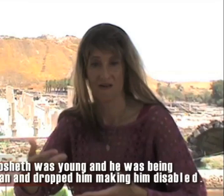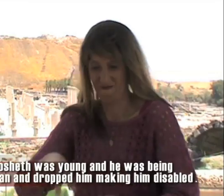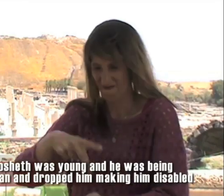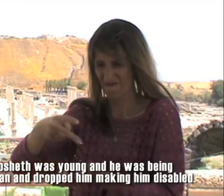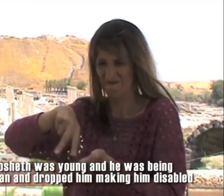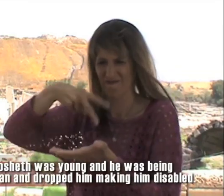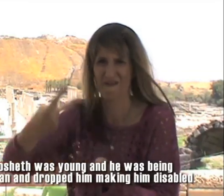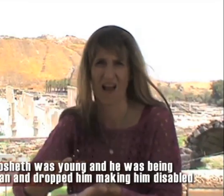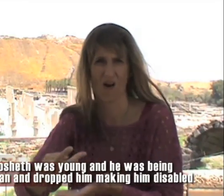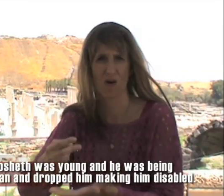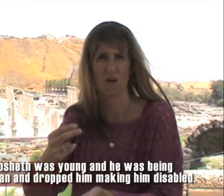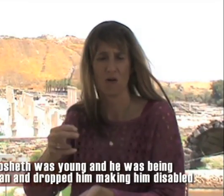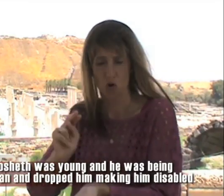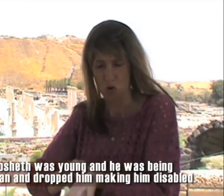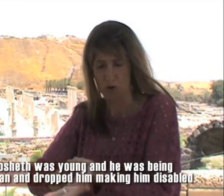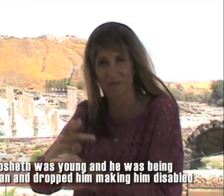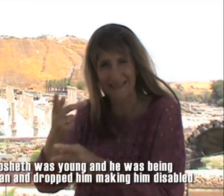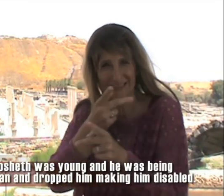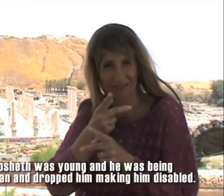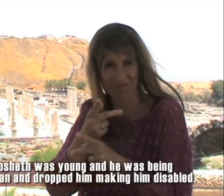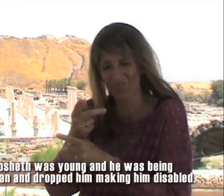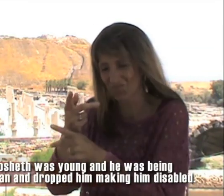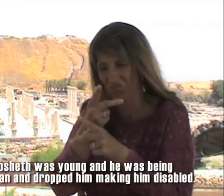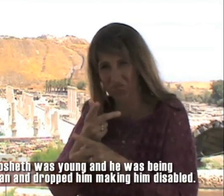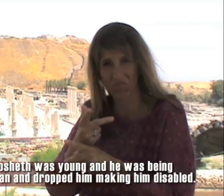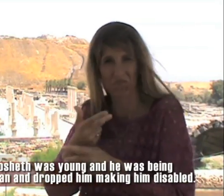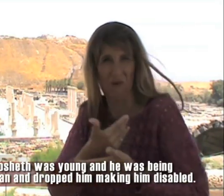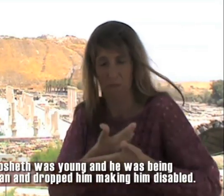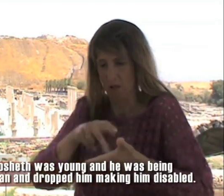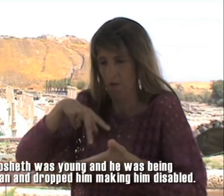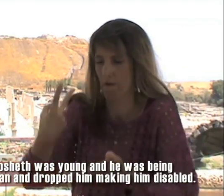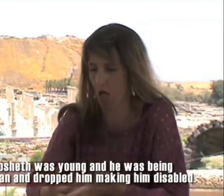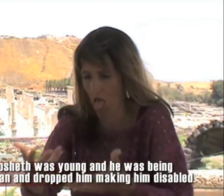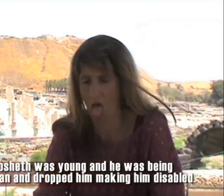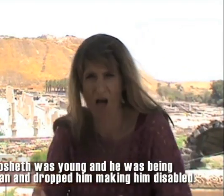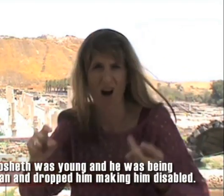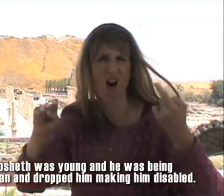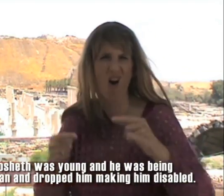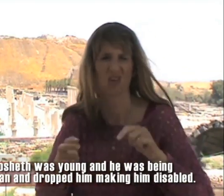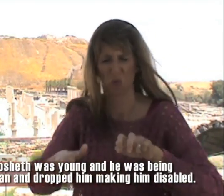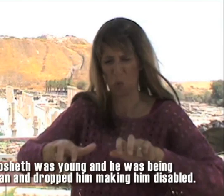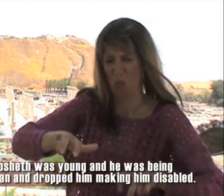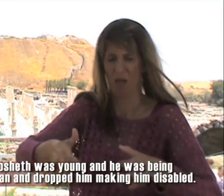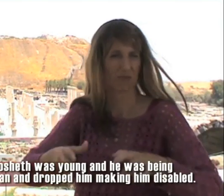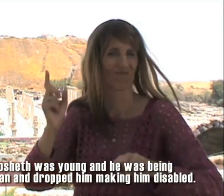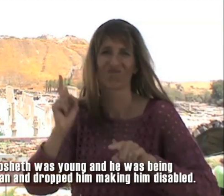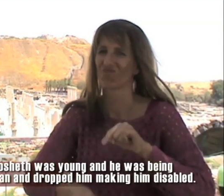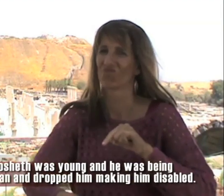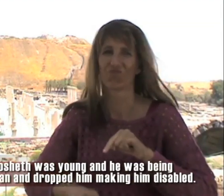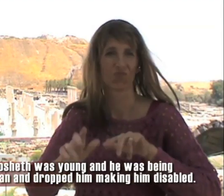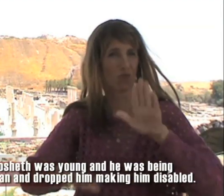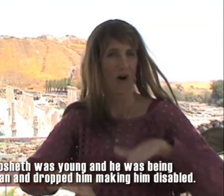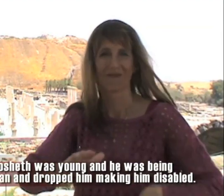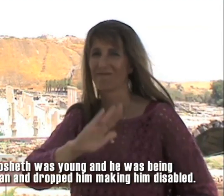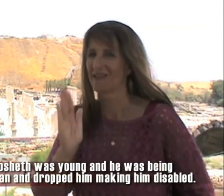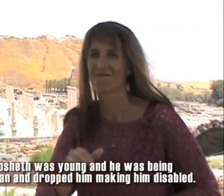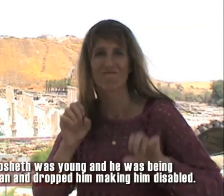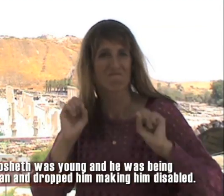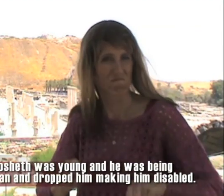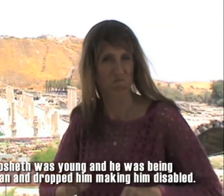his nurse. And the nurse ran and fell and dropped him, causing him to become injured, and then he was